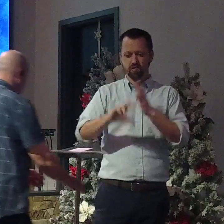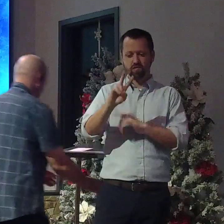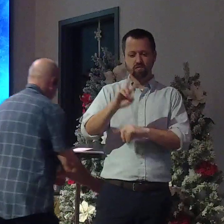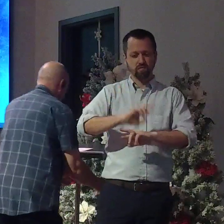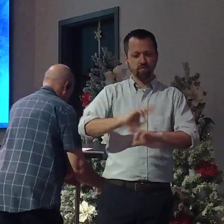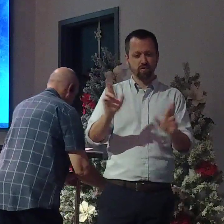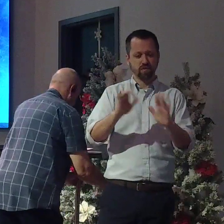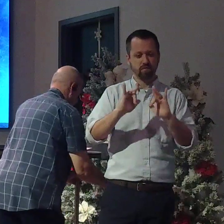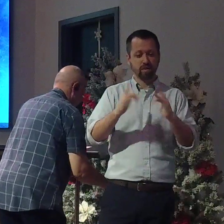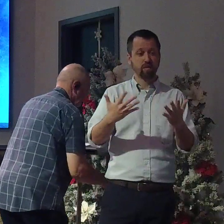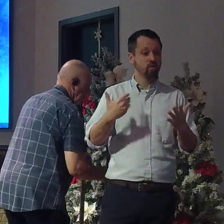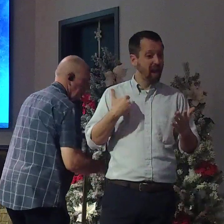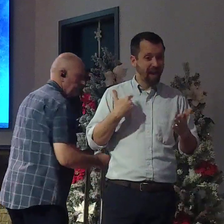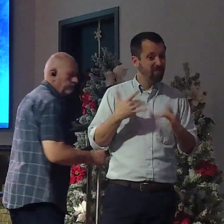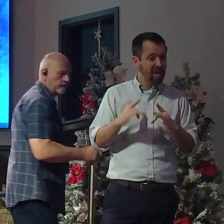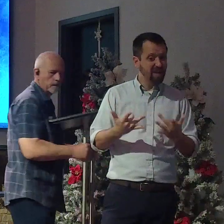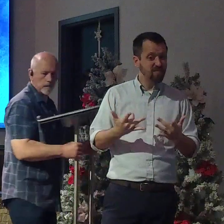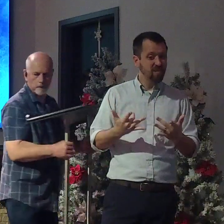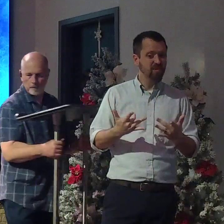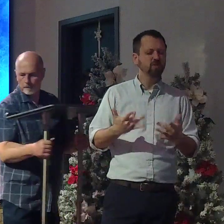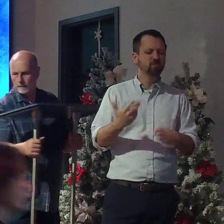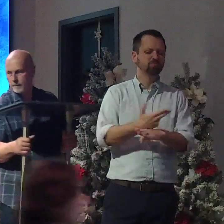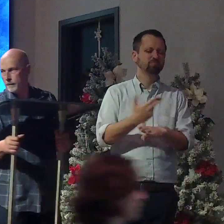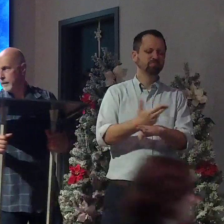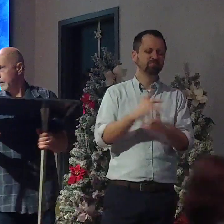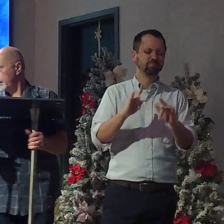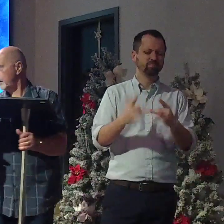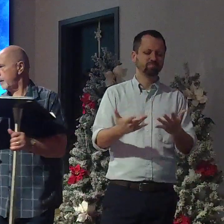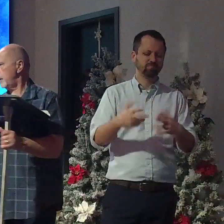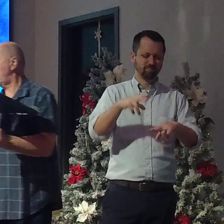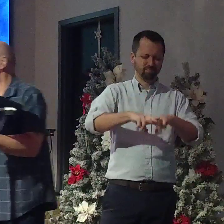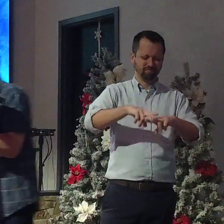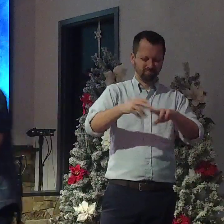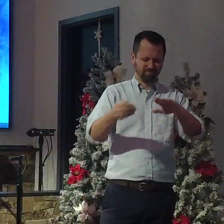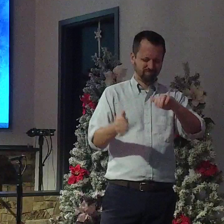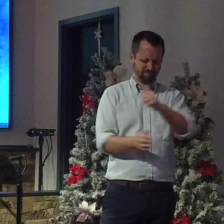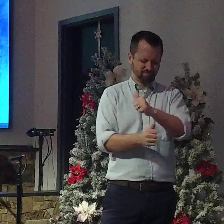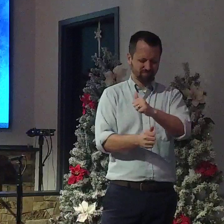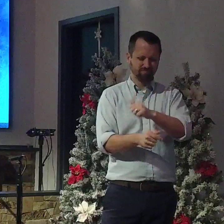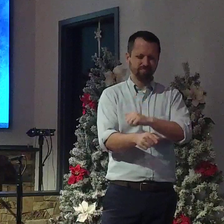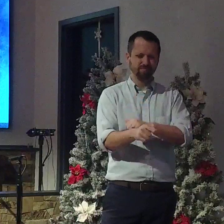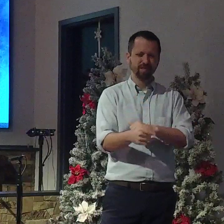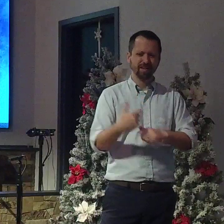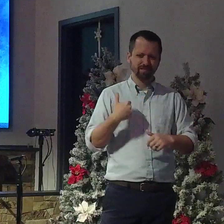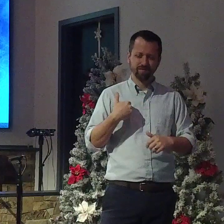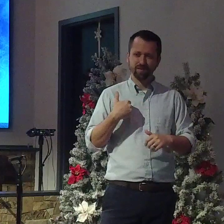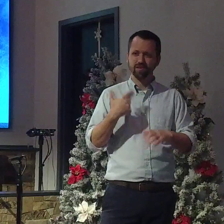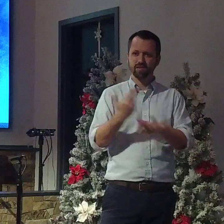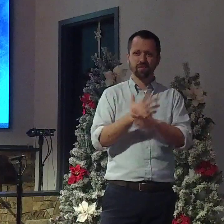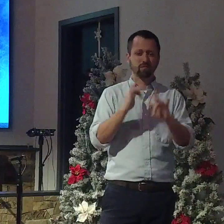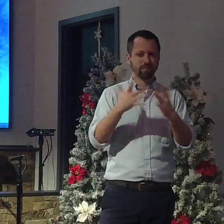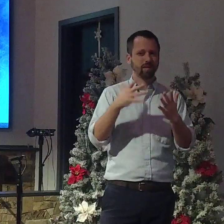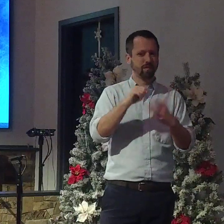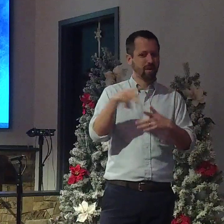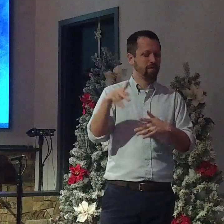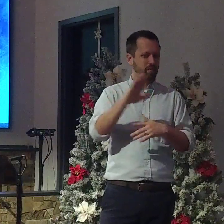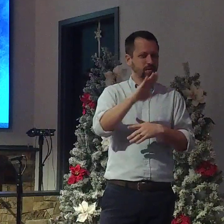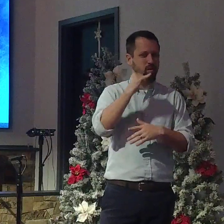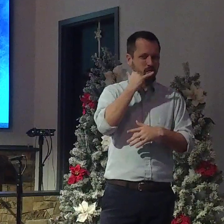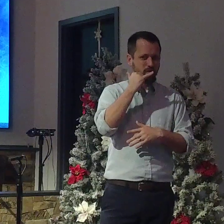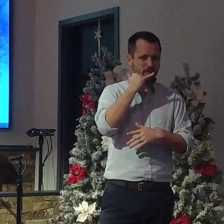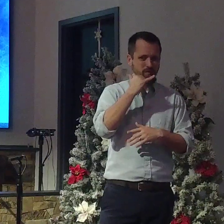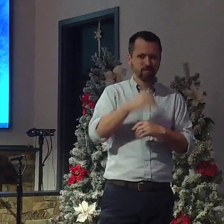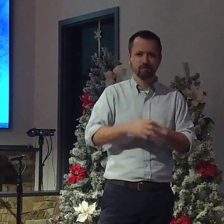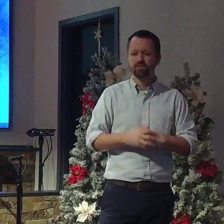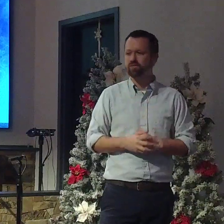the salvation, Lord. So we just thank you. We praise you, God. And all God's people said, amen. Amen. Amen. Amen. All right, you